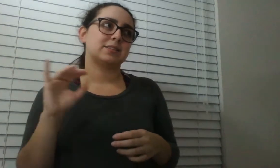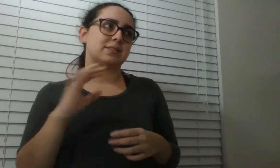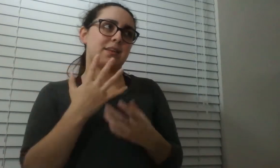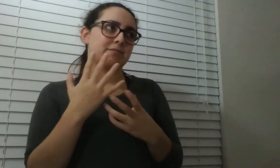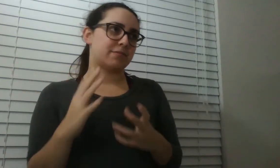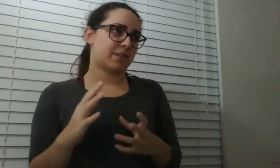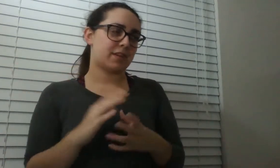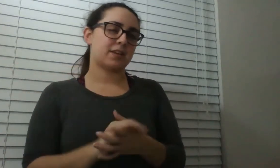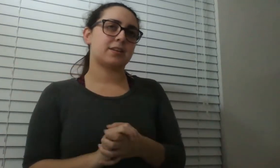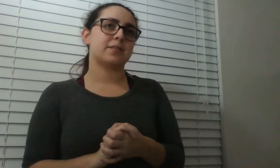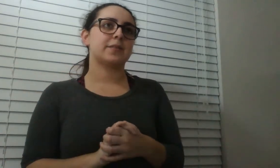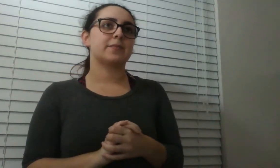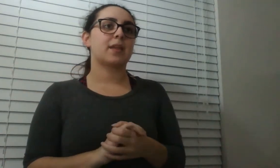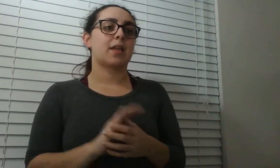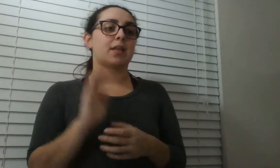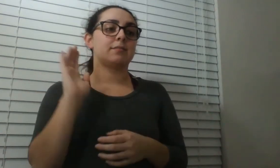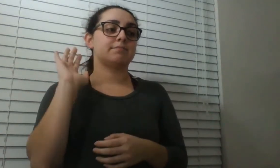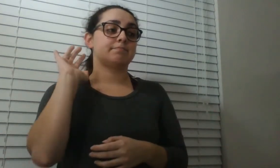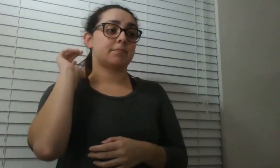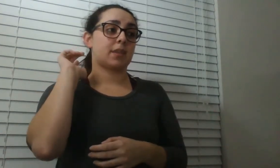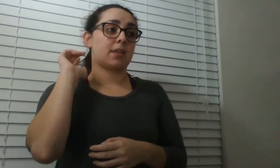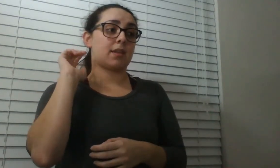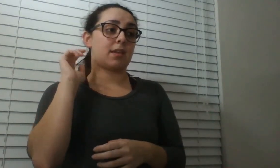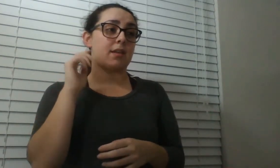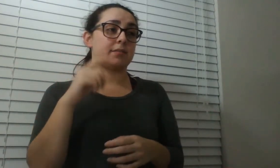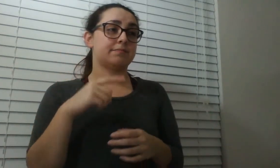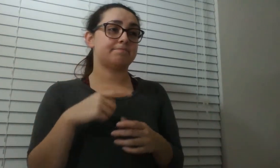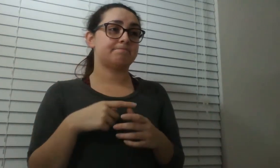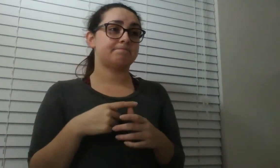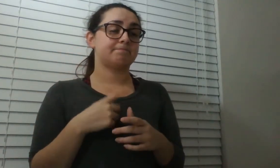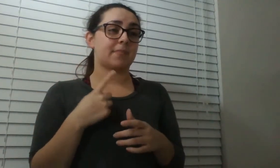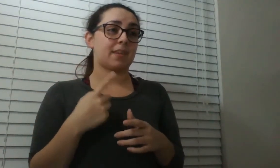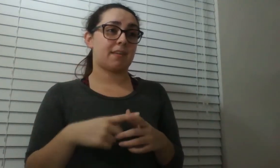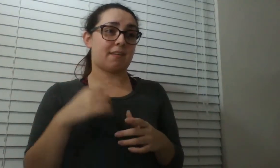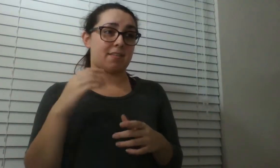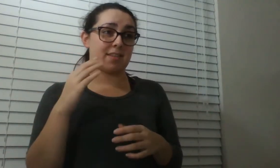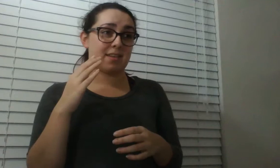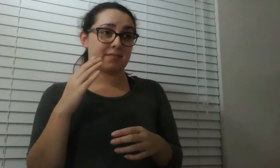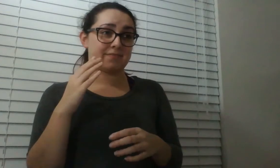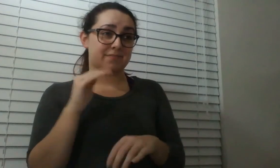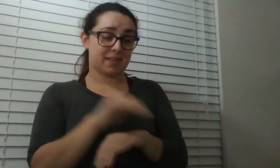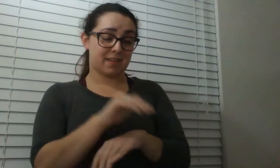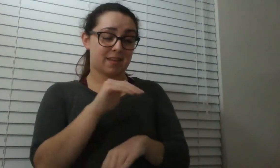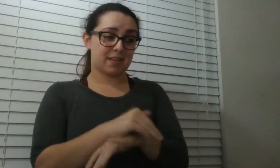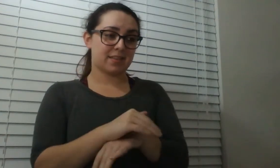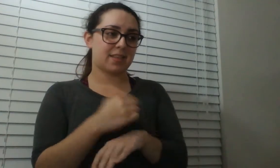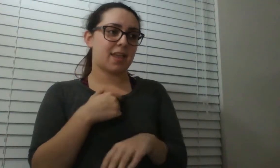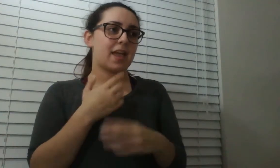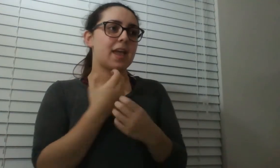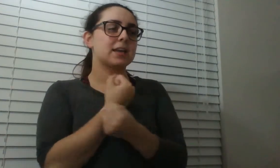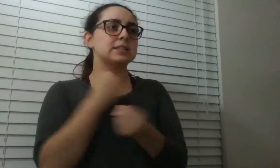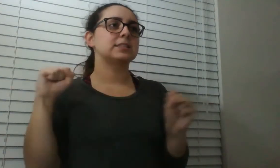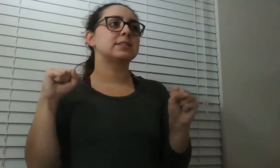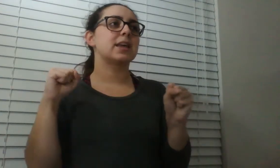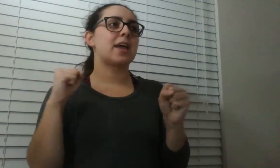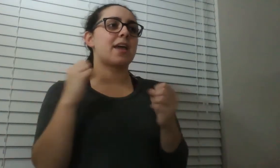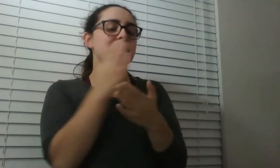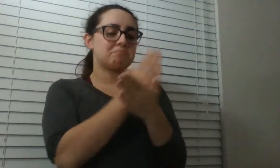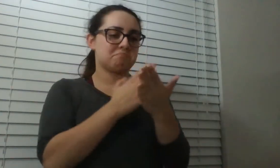night, and I salvaged these sections of the tree. Rick gave the wood to a friend A furniture maker